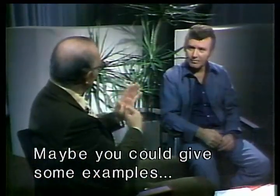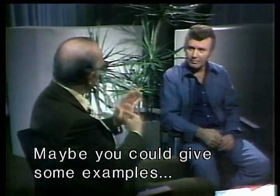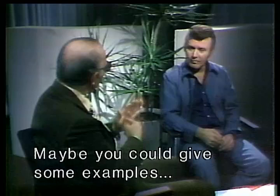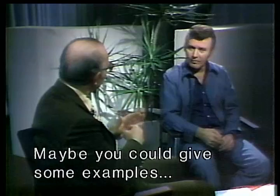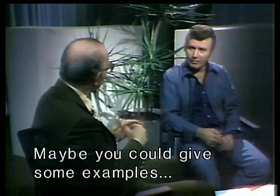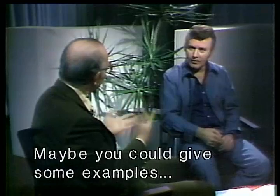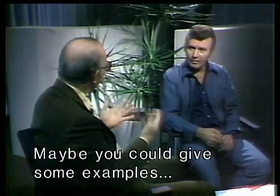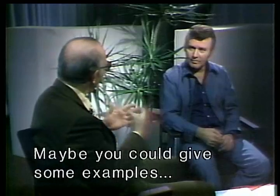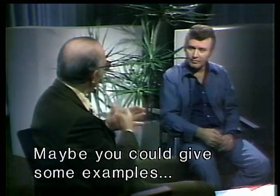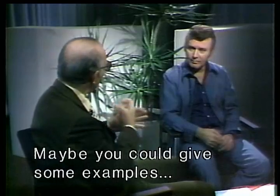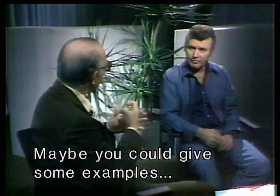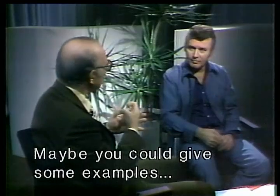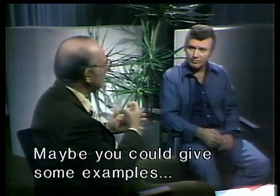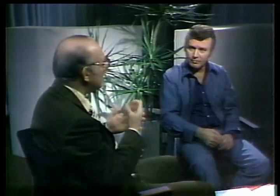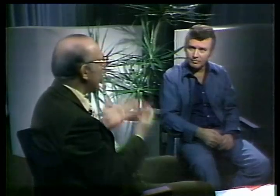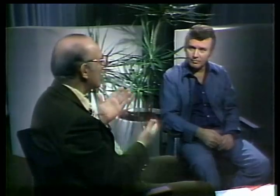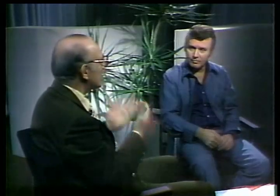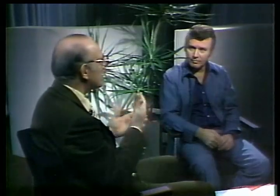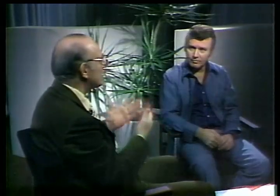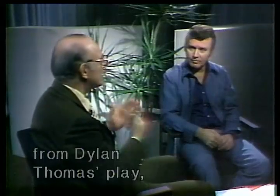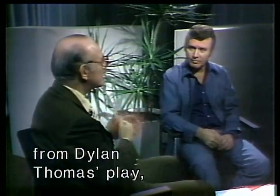examples from maybe